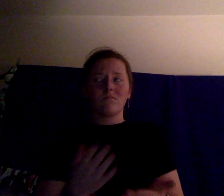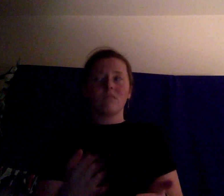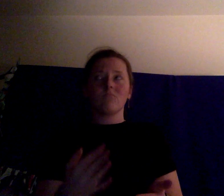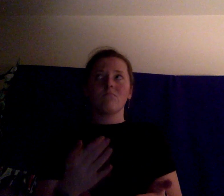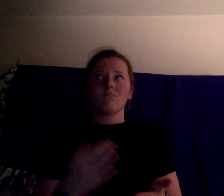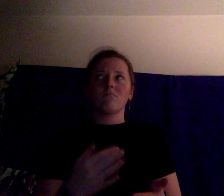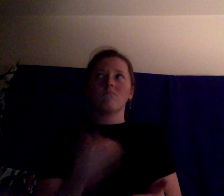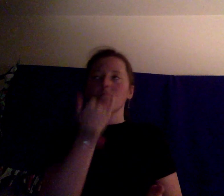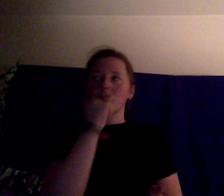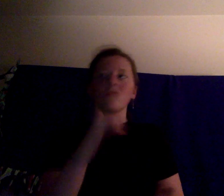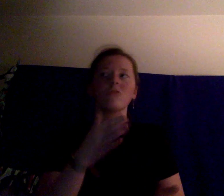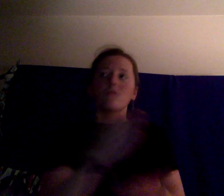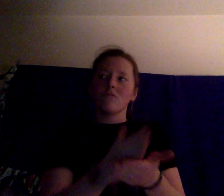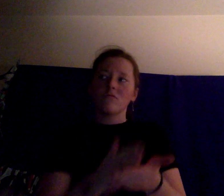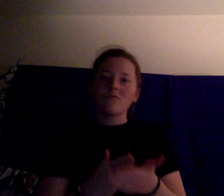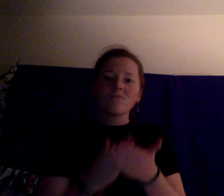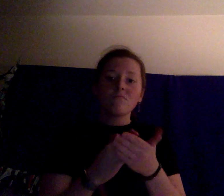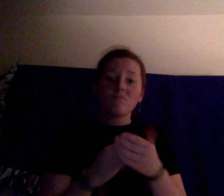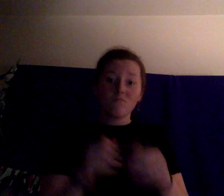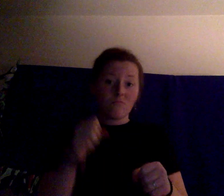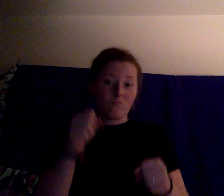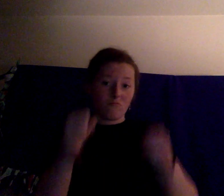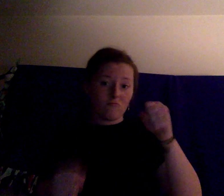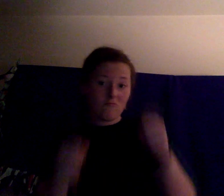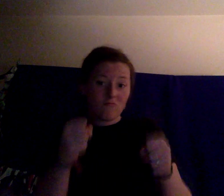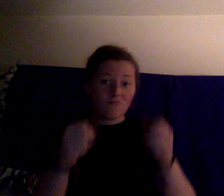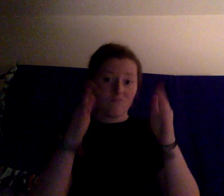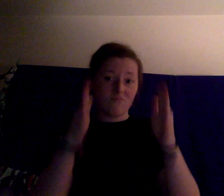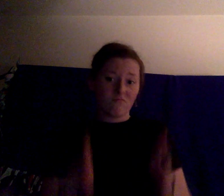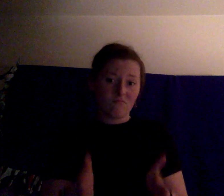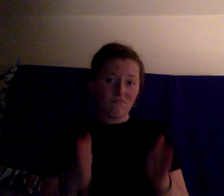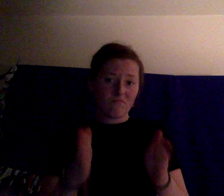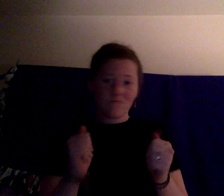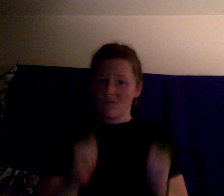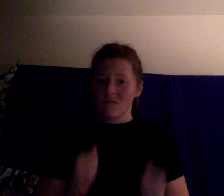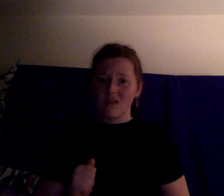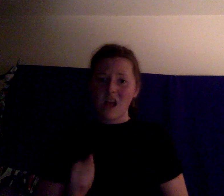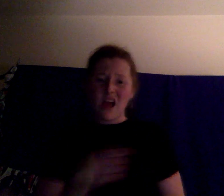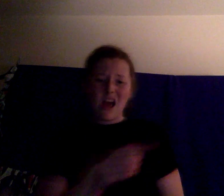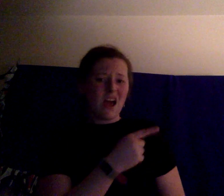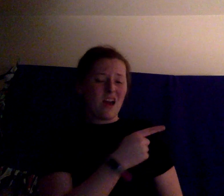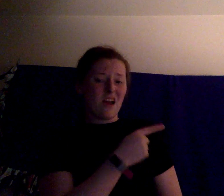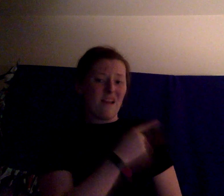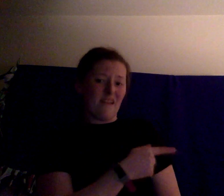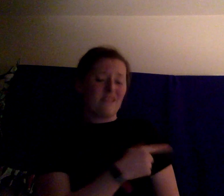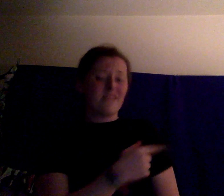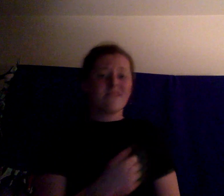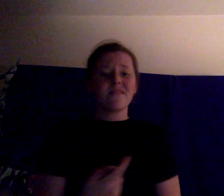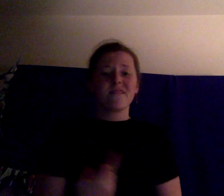Also, because of my heightened sense of feeling, I usually can find the quickest way around the track quicker than someone who can